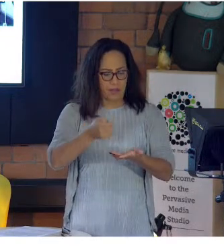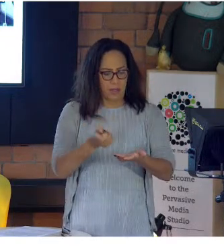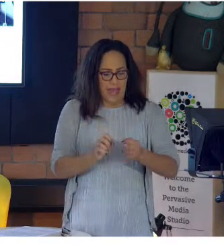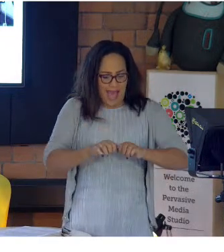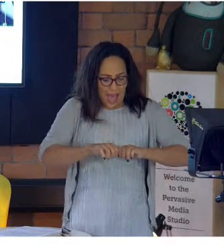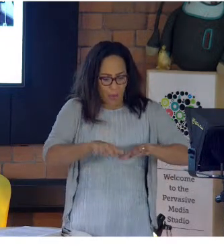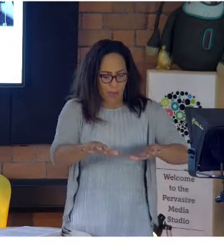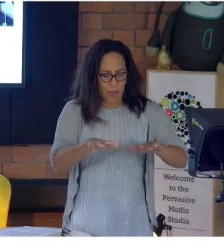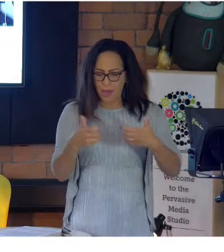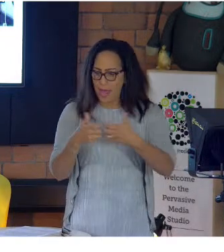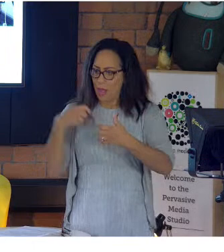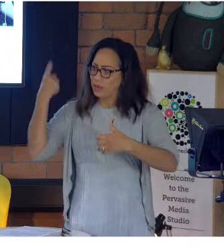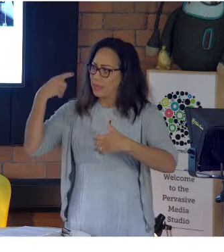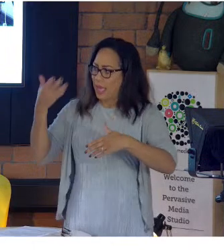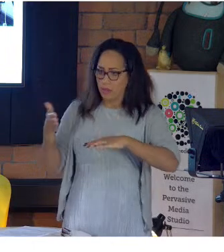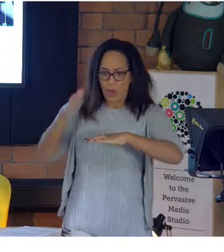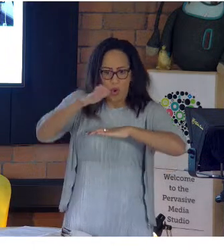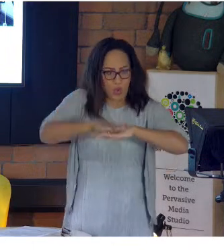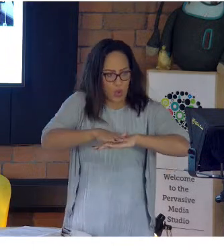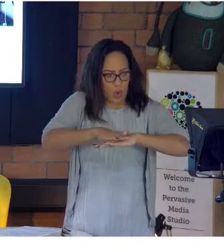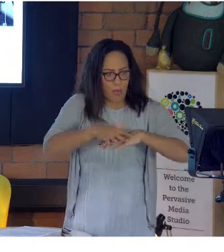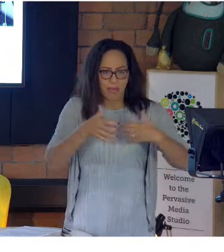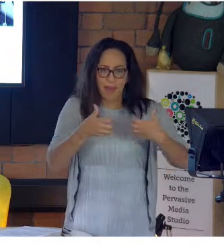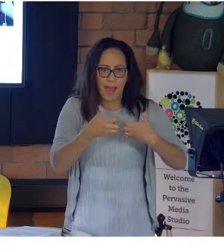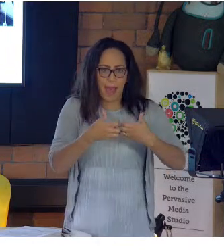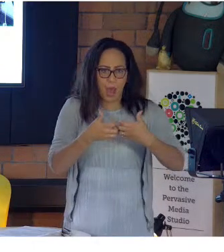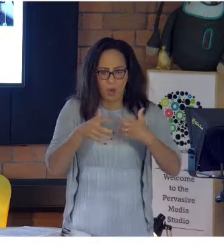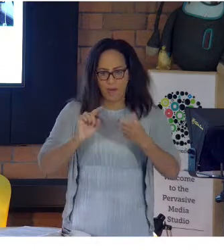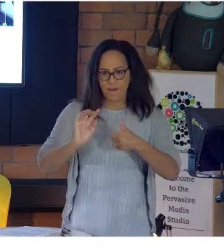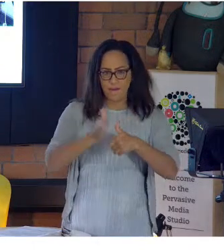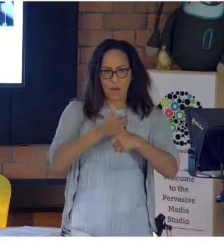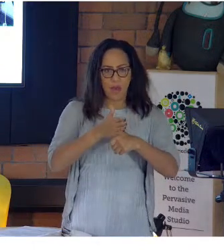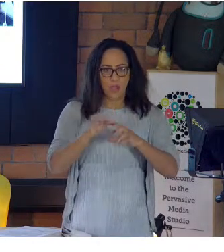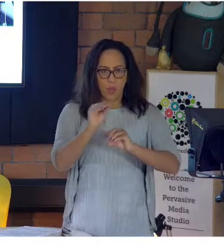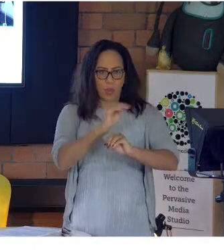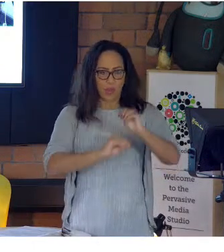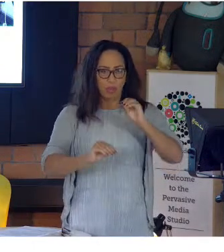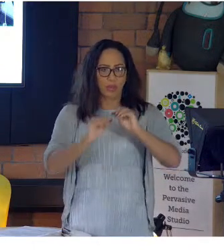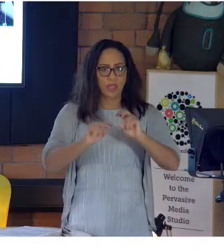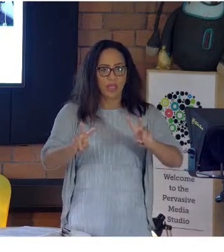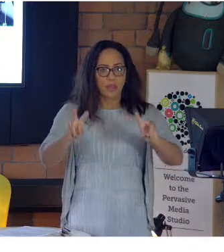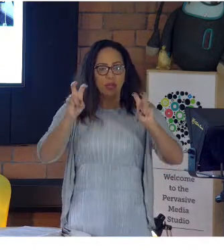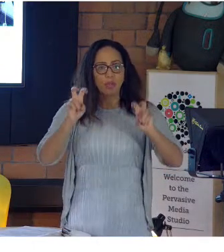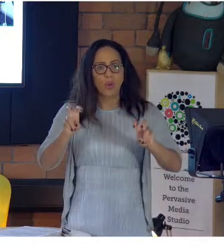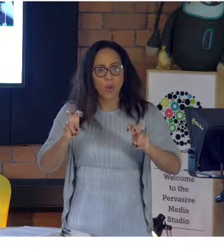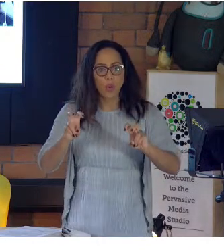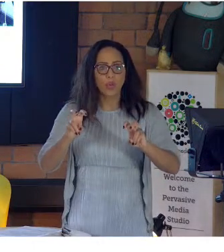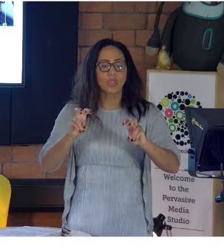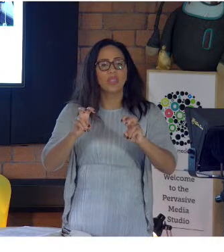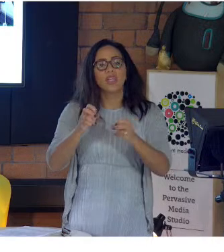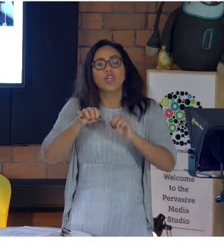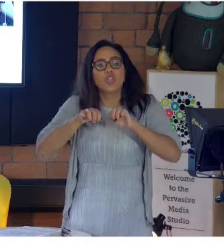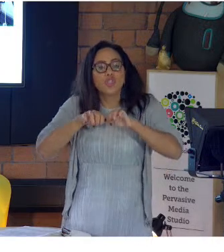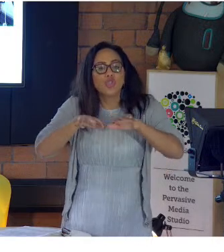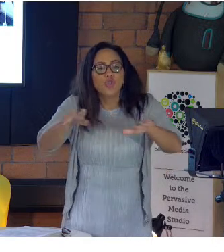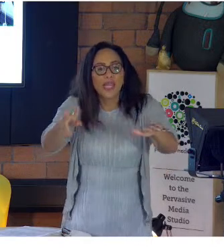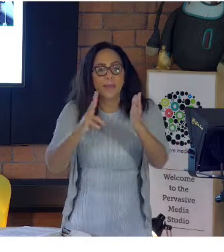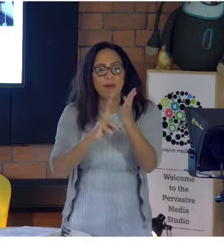illustration canvas. We first worked on something called Stream Voodoo. It's a streaming